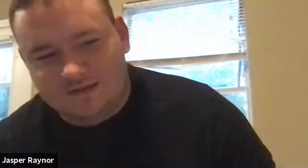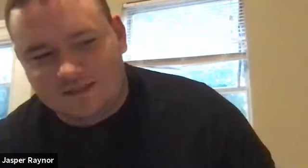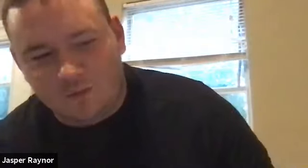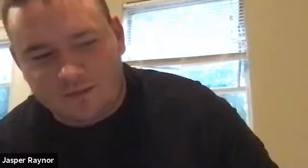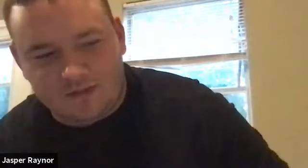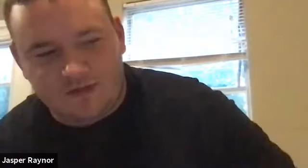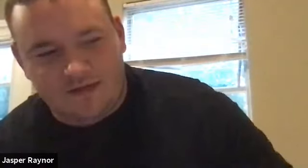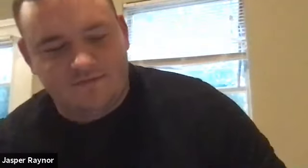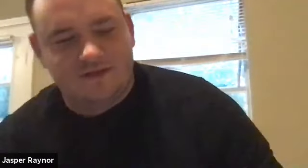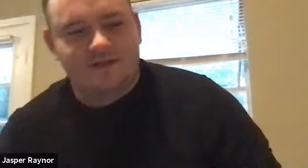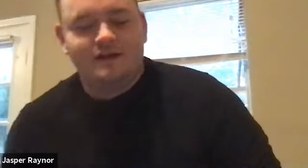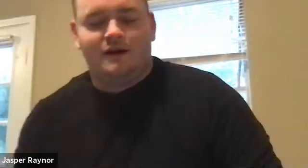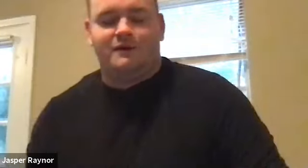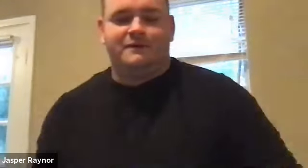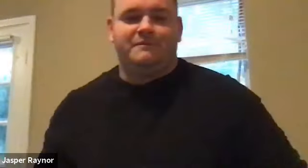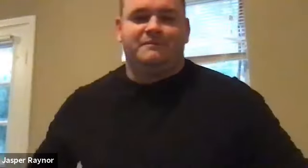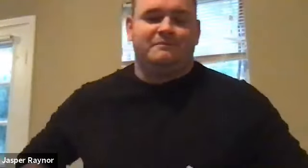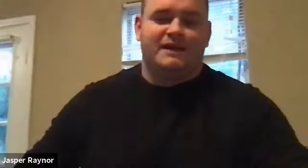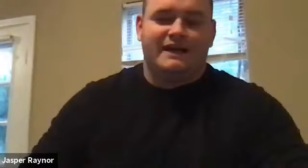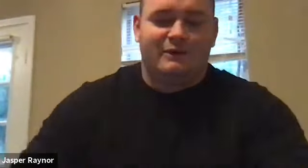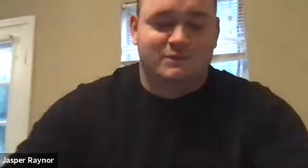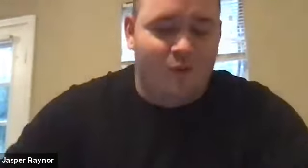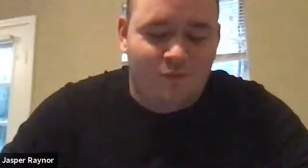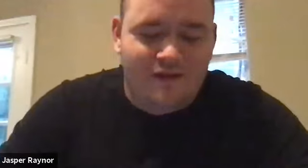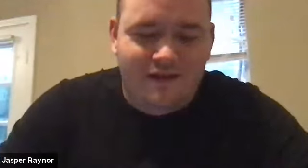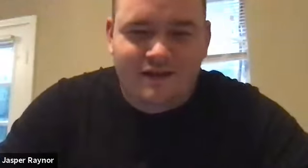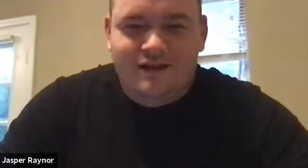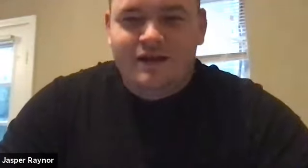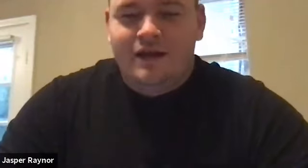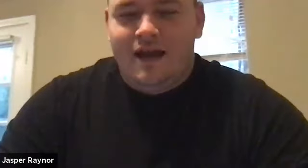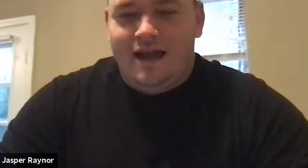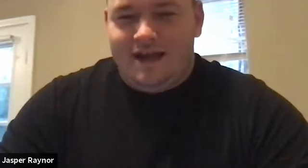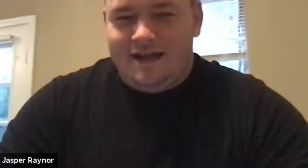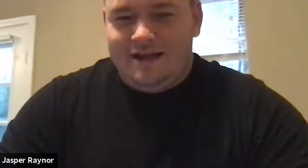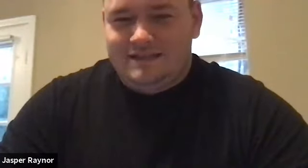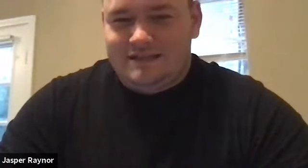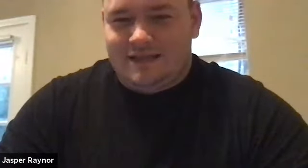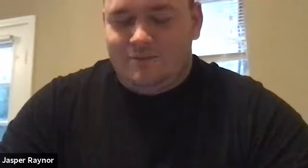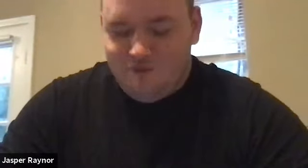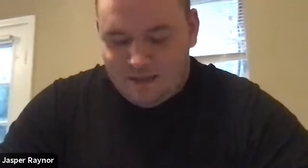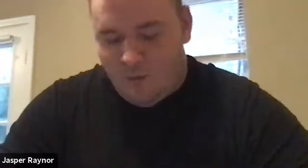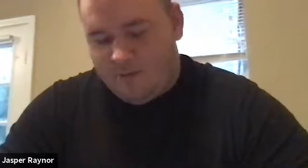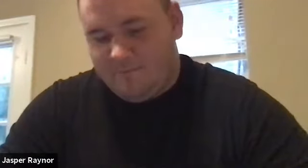causes old people to go deaf. But I was born with it. And this is going to sound really morbid,